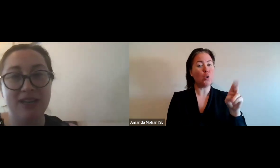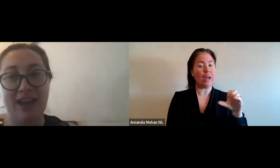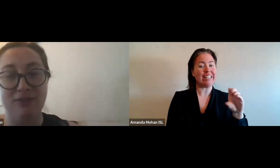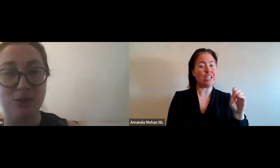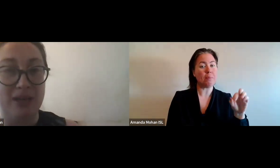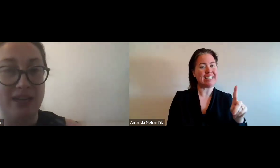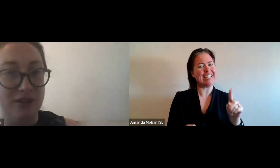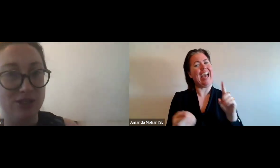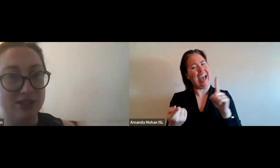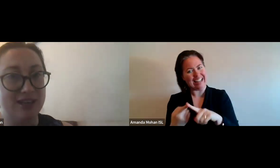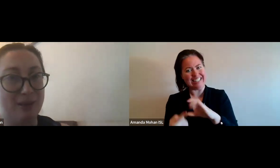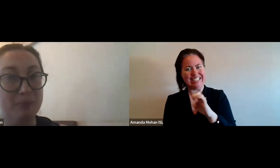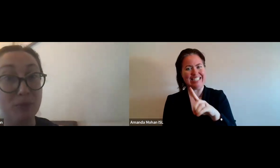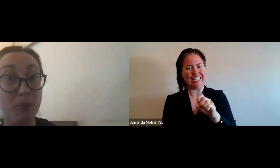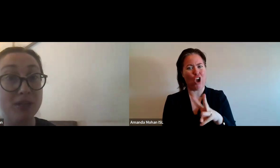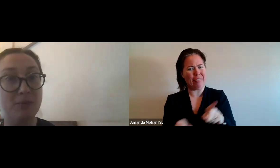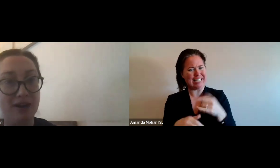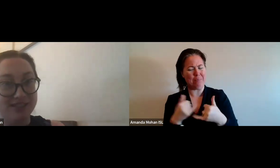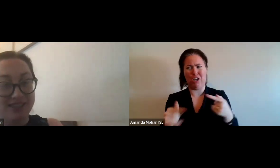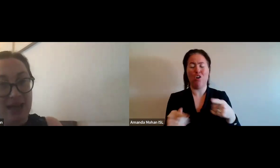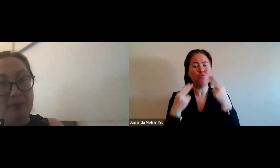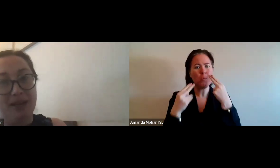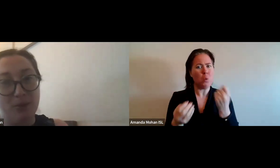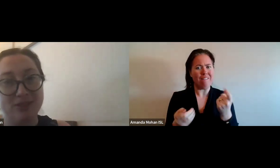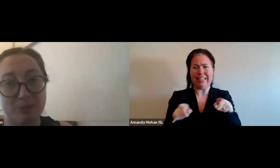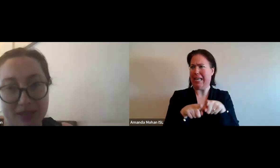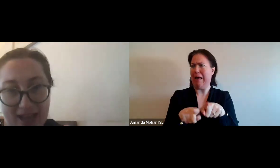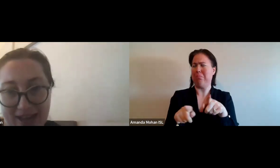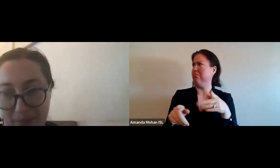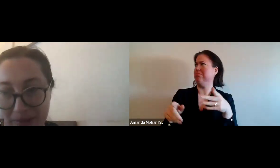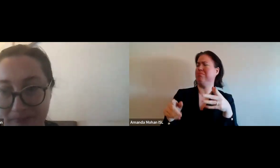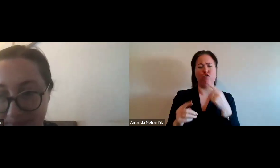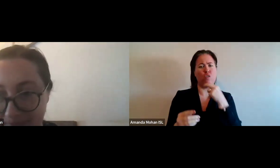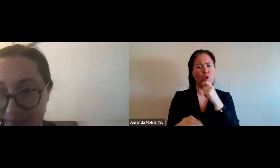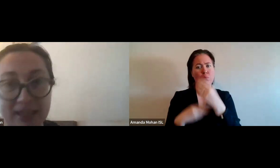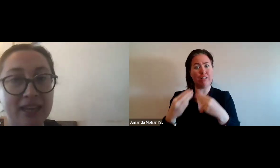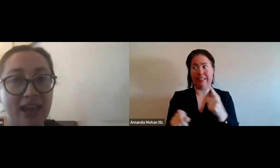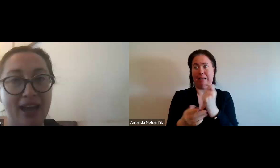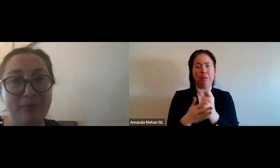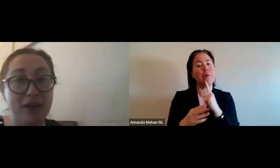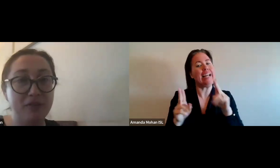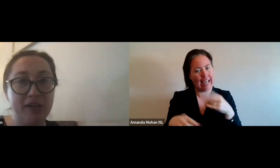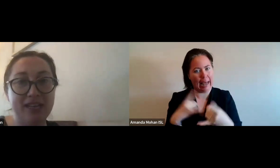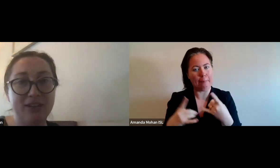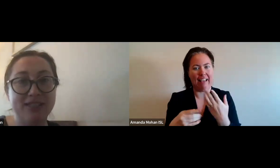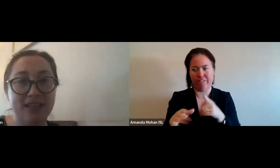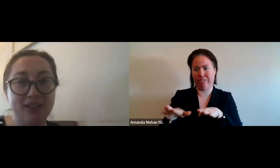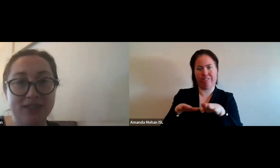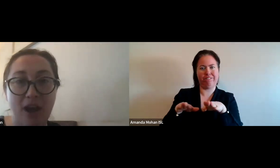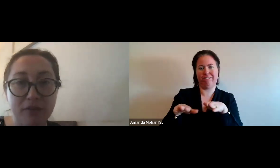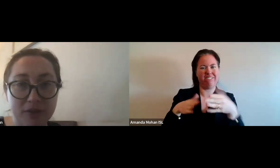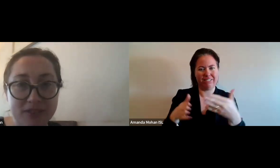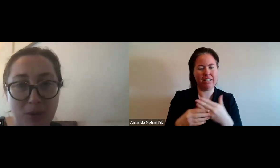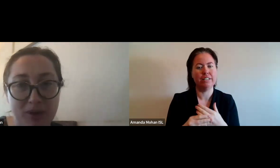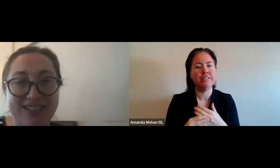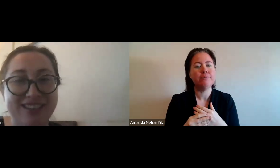don't have so many convention reporting processes happening at once, but it can happen. And finally, there is